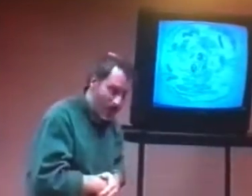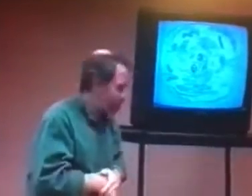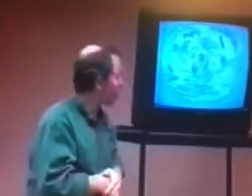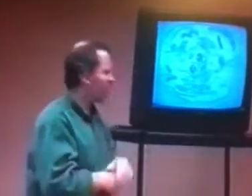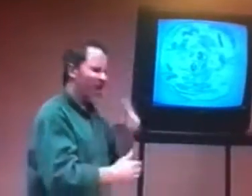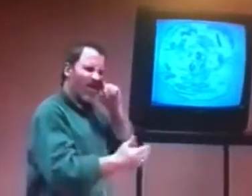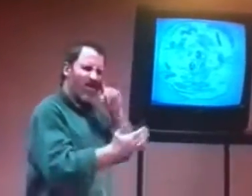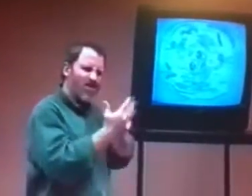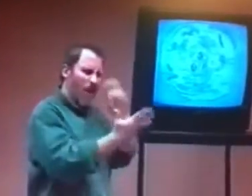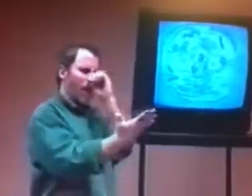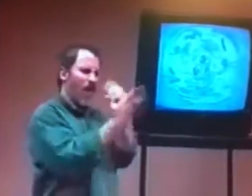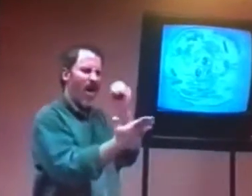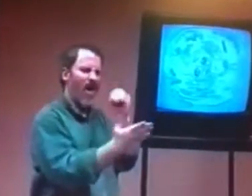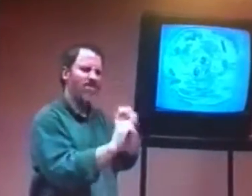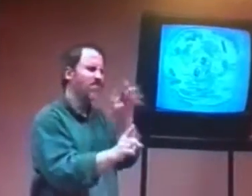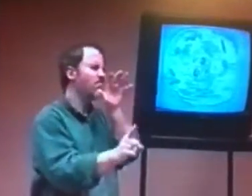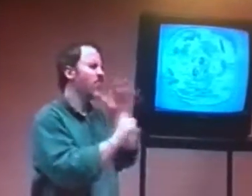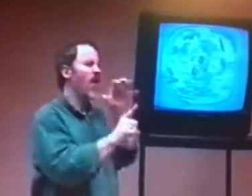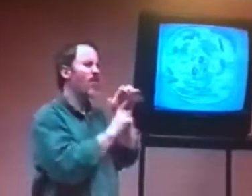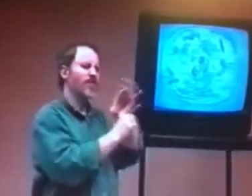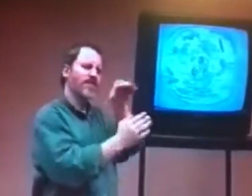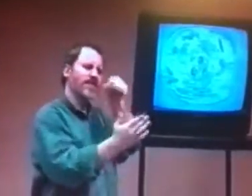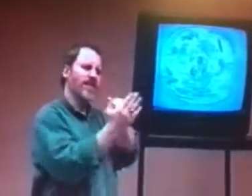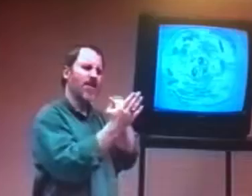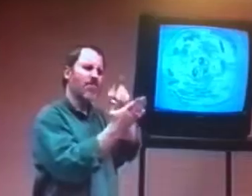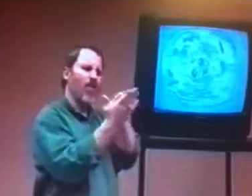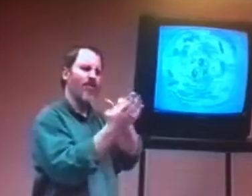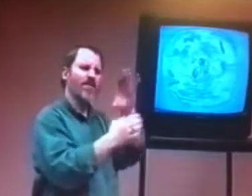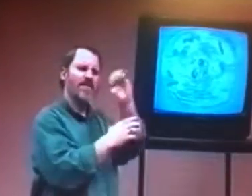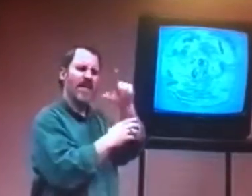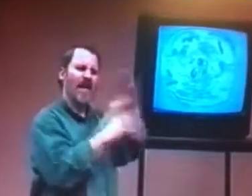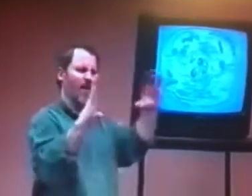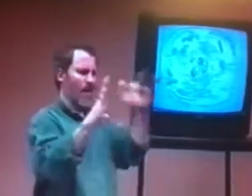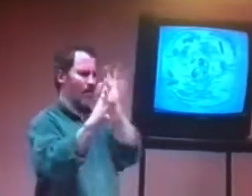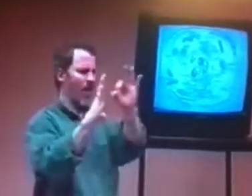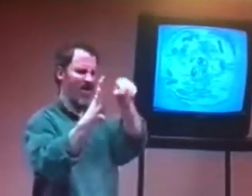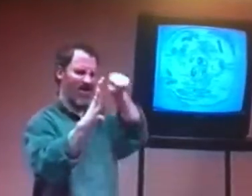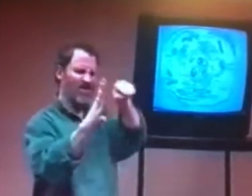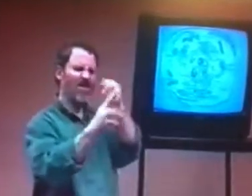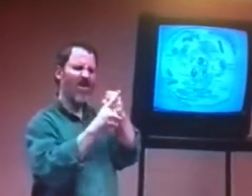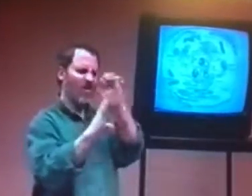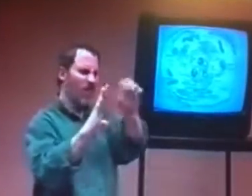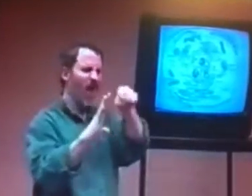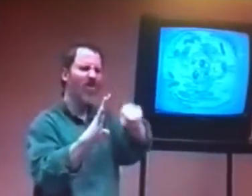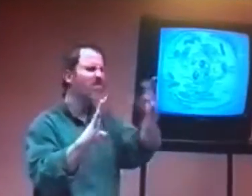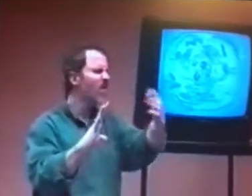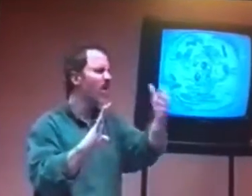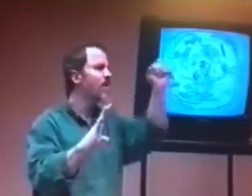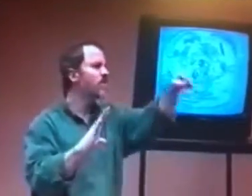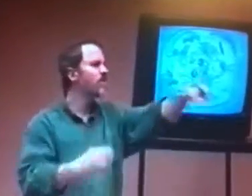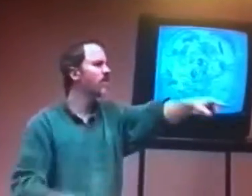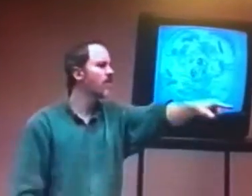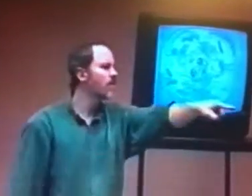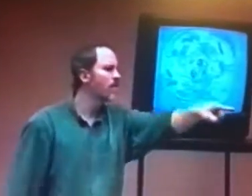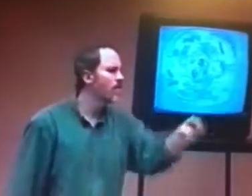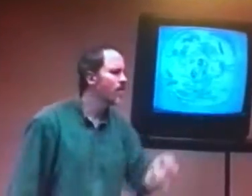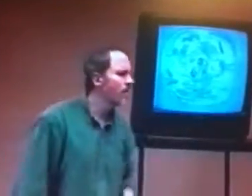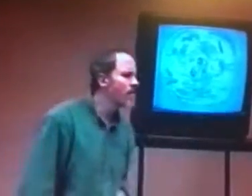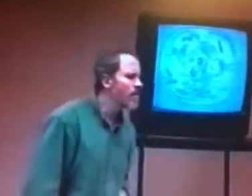membrane, just so we're clear. Anyone notice that little spot in the middle? It's real important. What's the name of that?